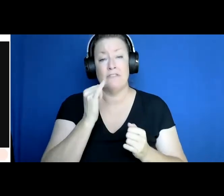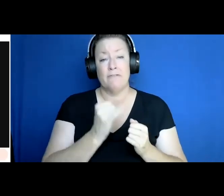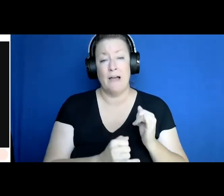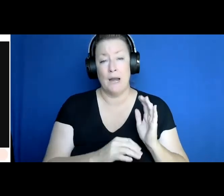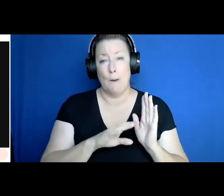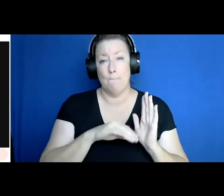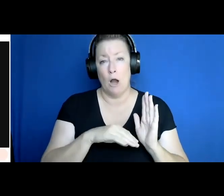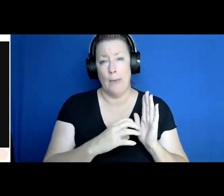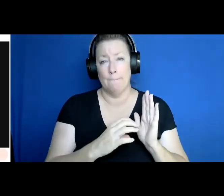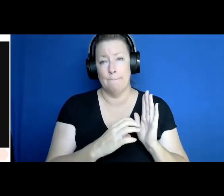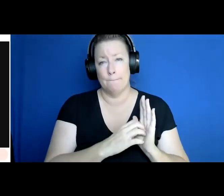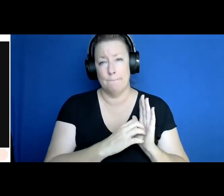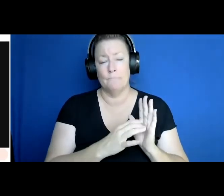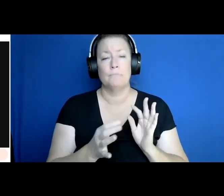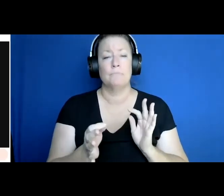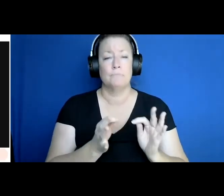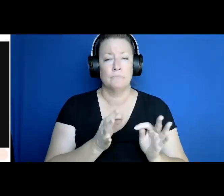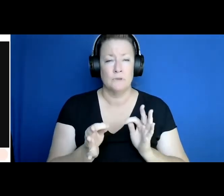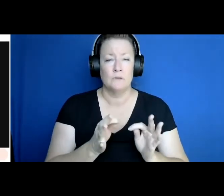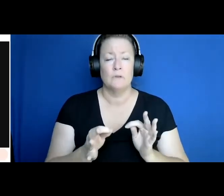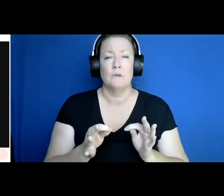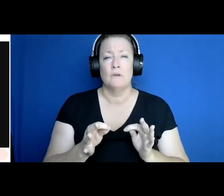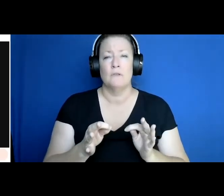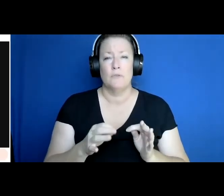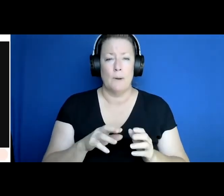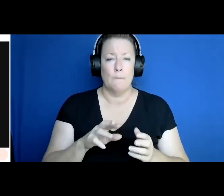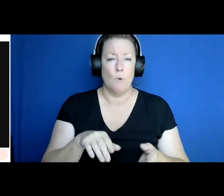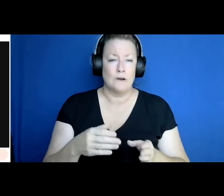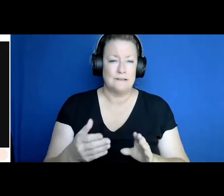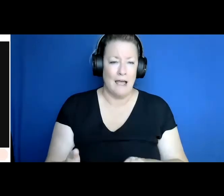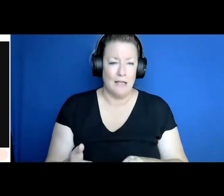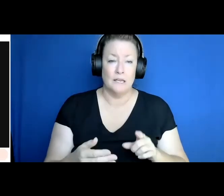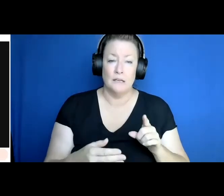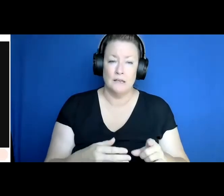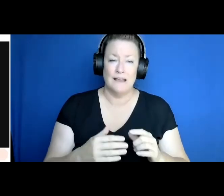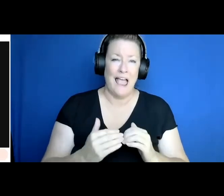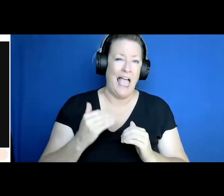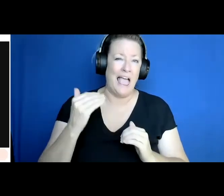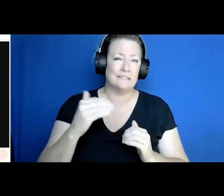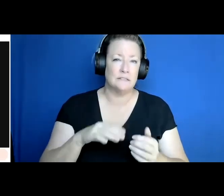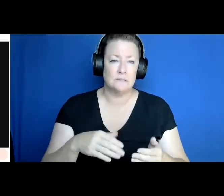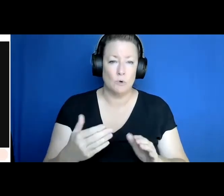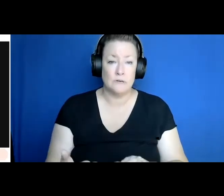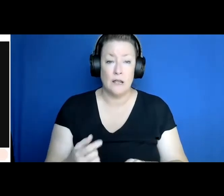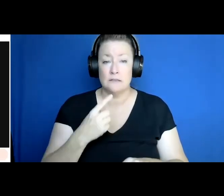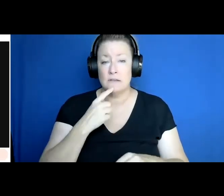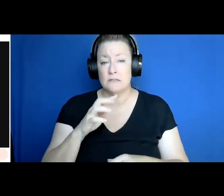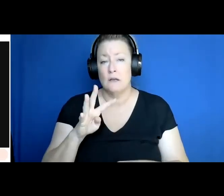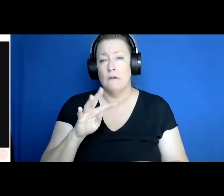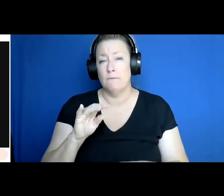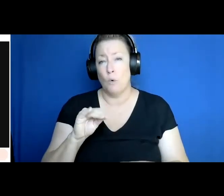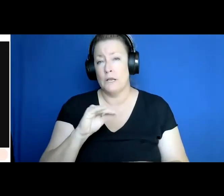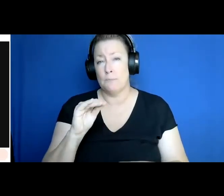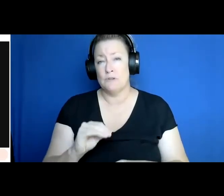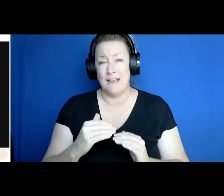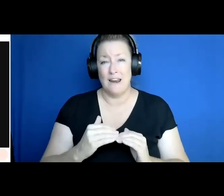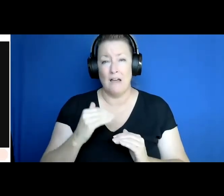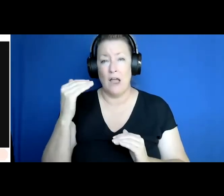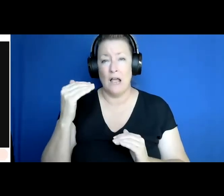excess mortality, which indicates that 40% of the excess mortality in this period